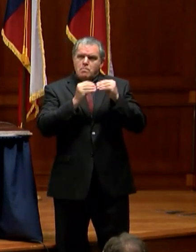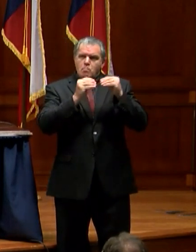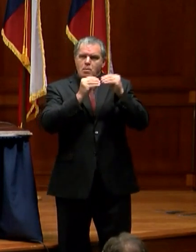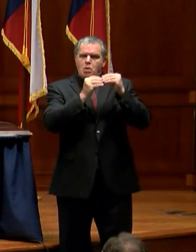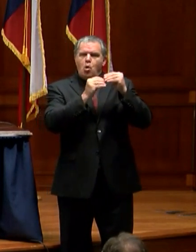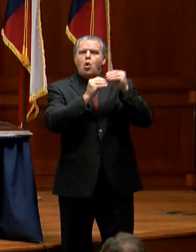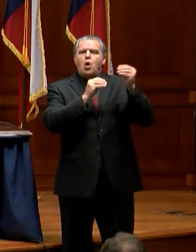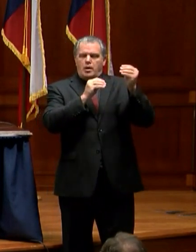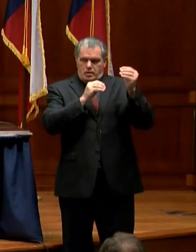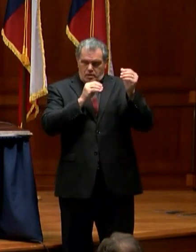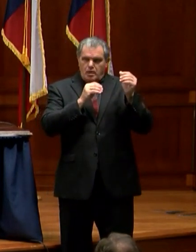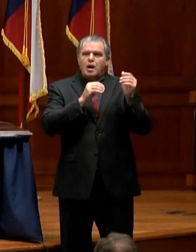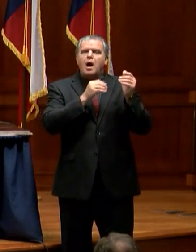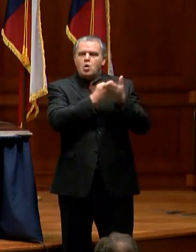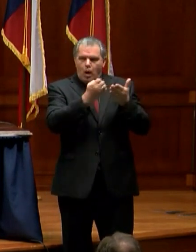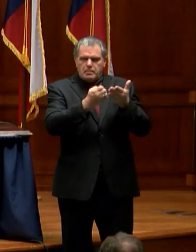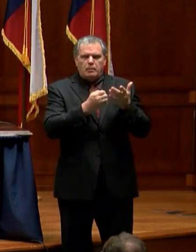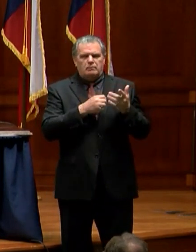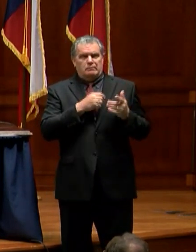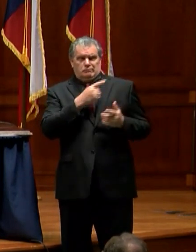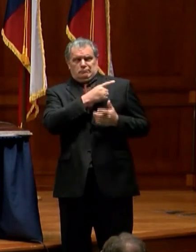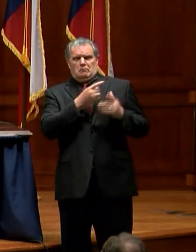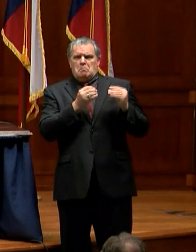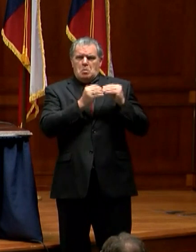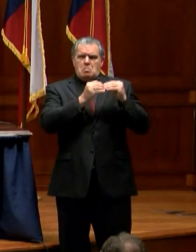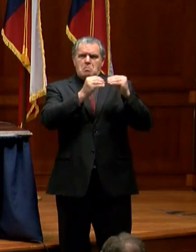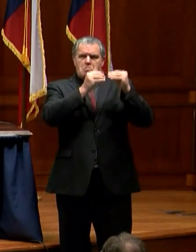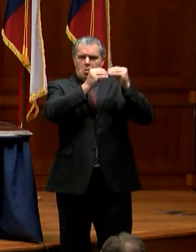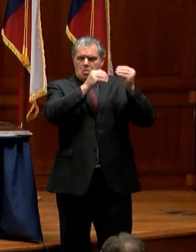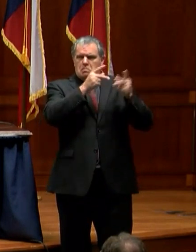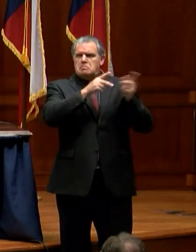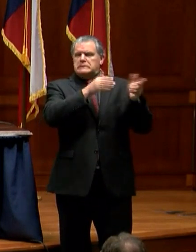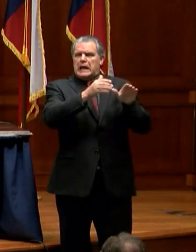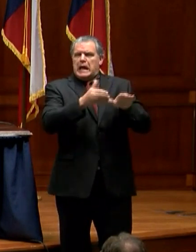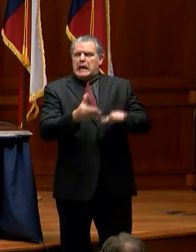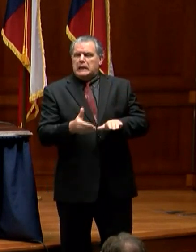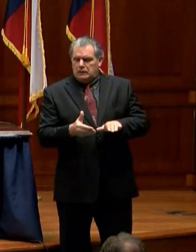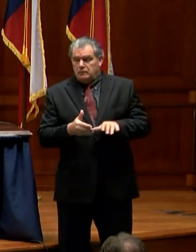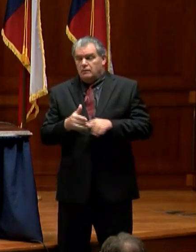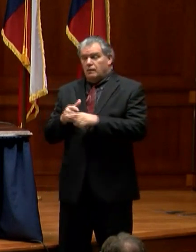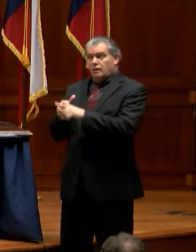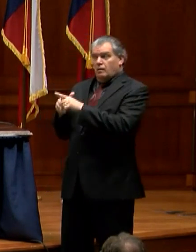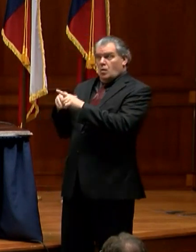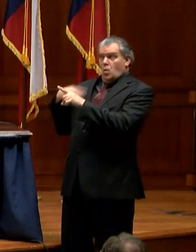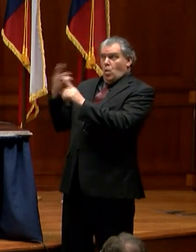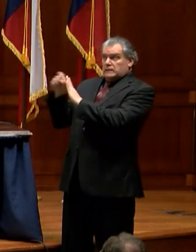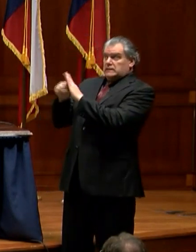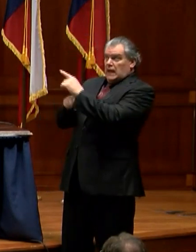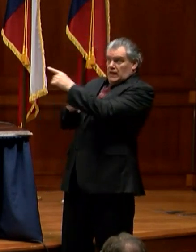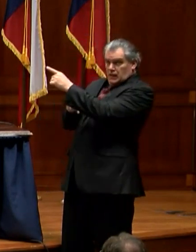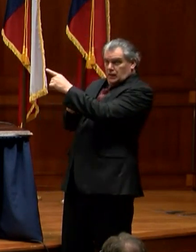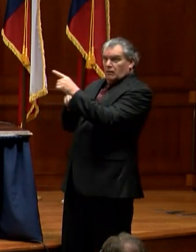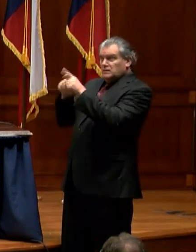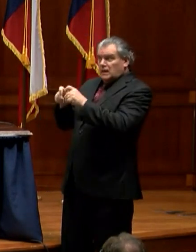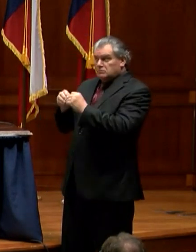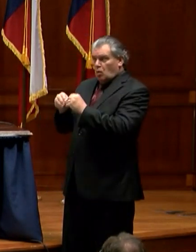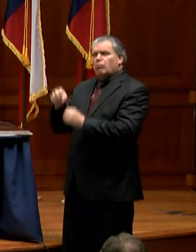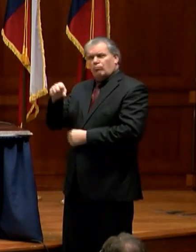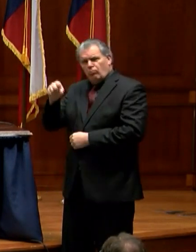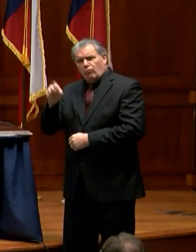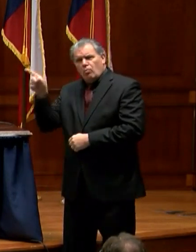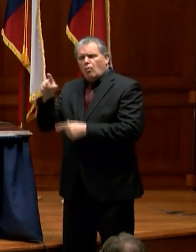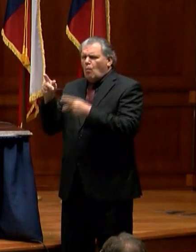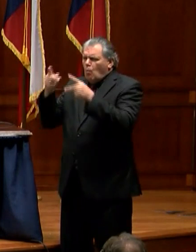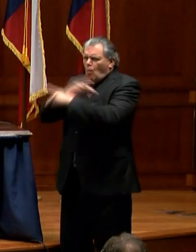equipment from the federal government. Has Washington State tested more? Yes. They dealt with a far more deadly situation than Texas, and they